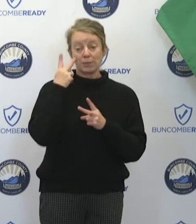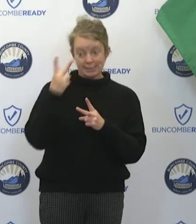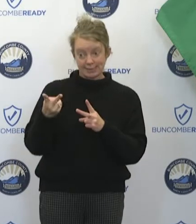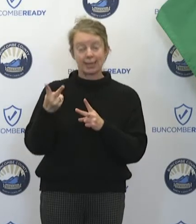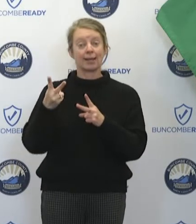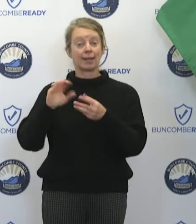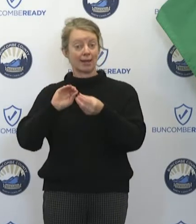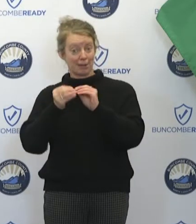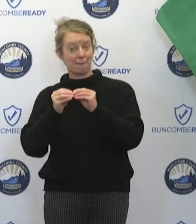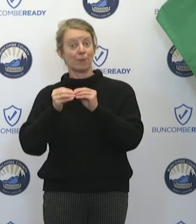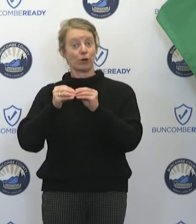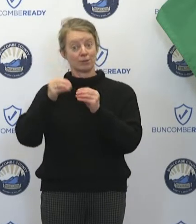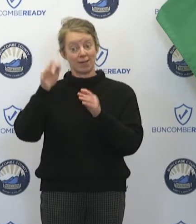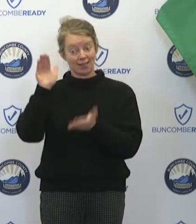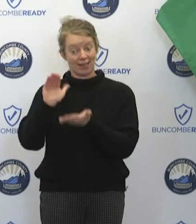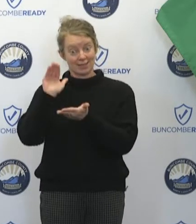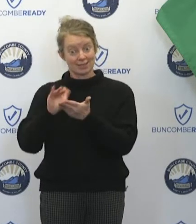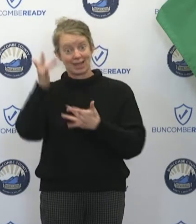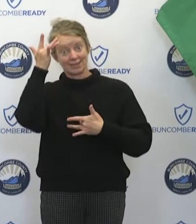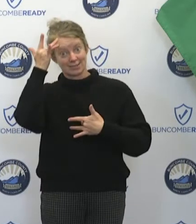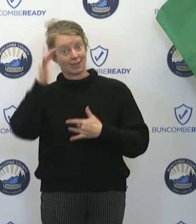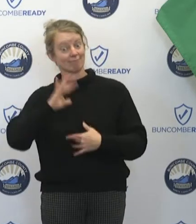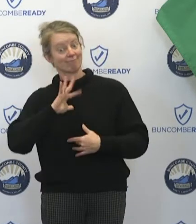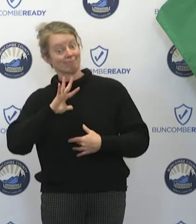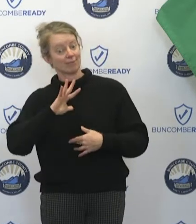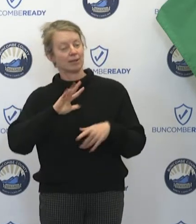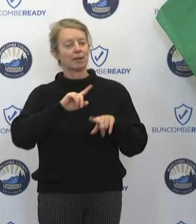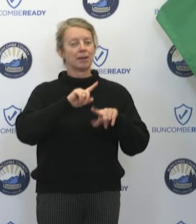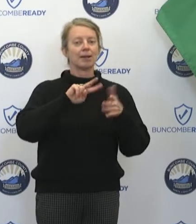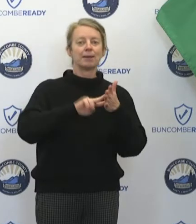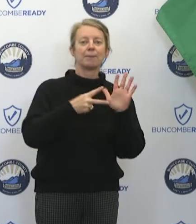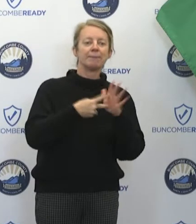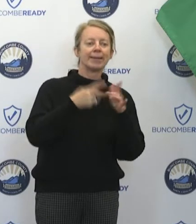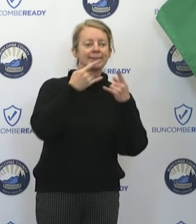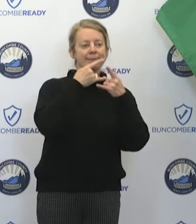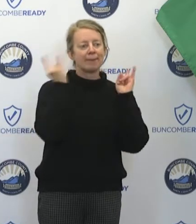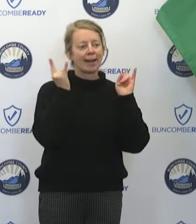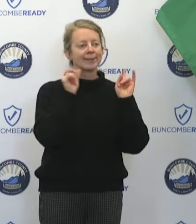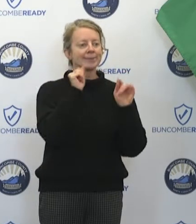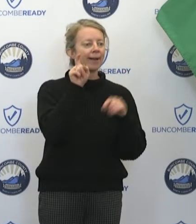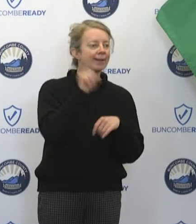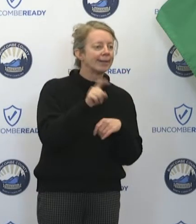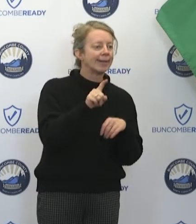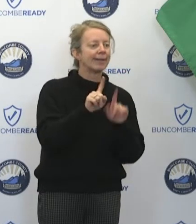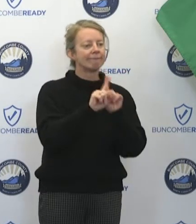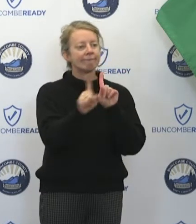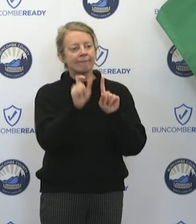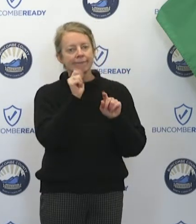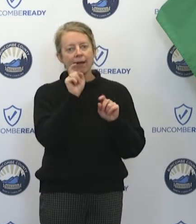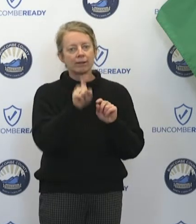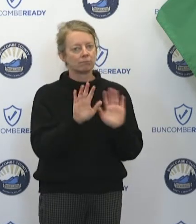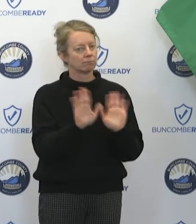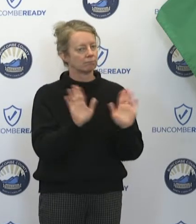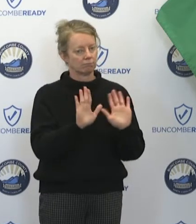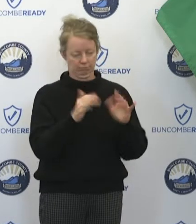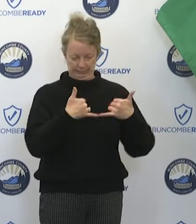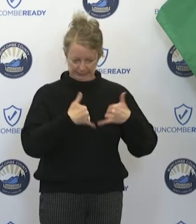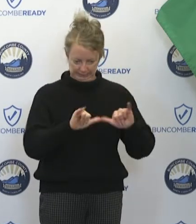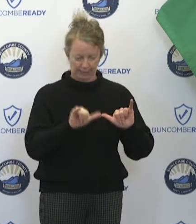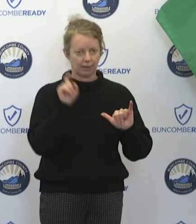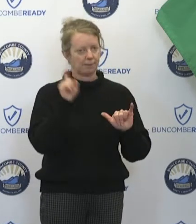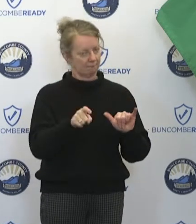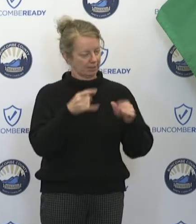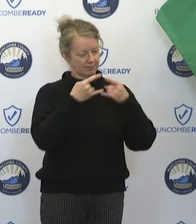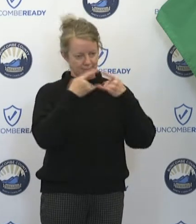not the time to cut back on the preventive measures that matter so much right now. Help us continue to